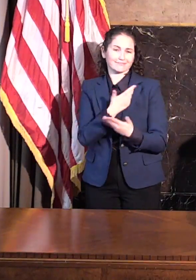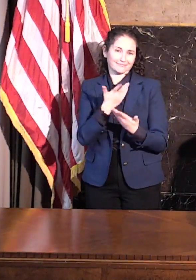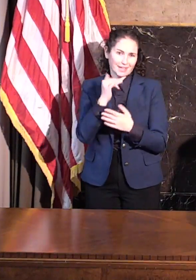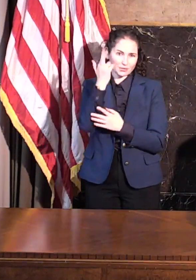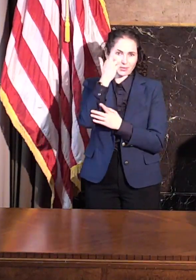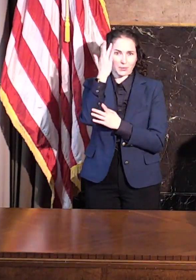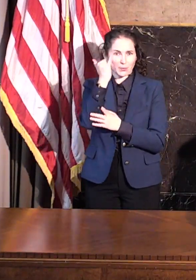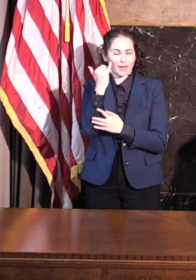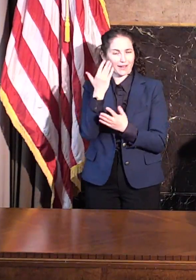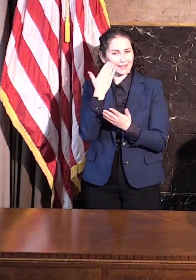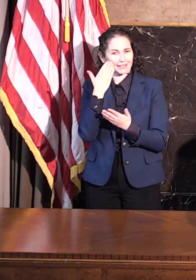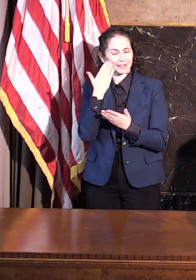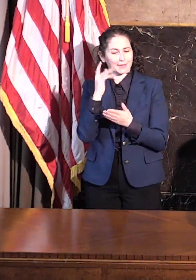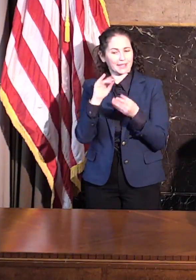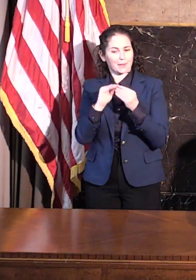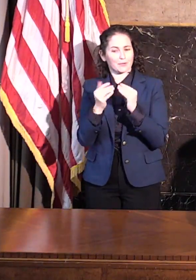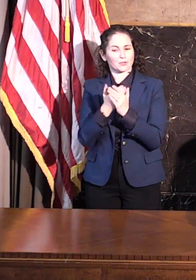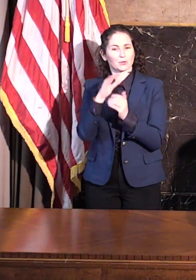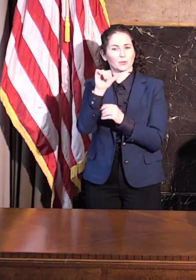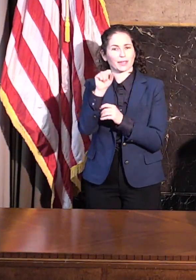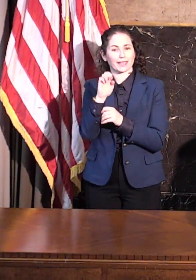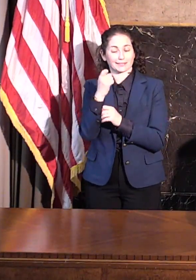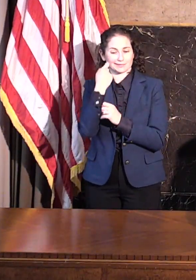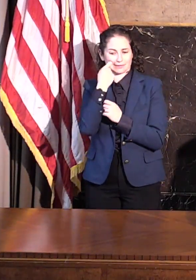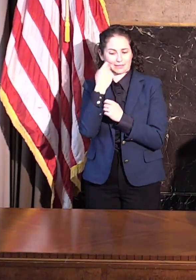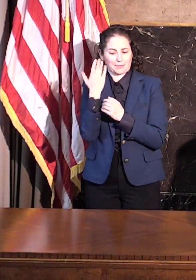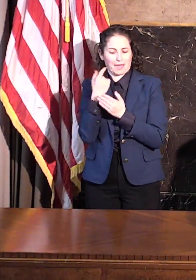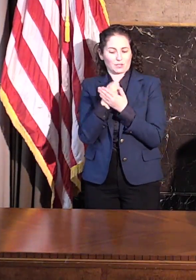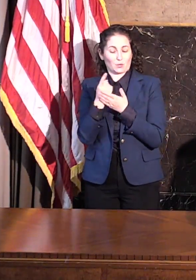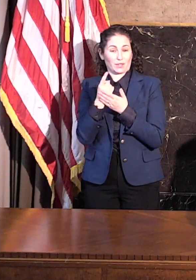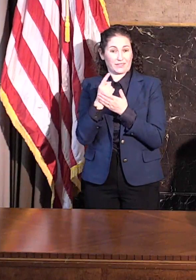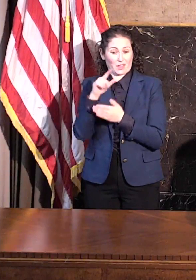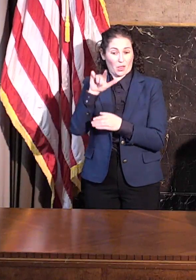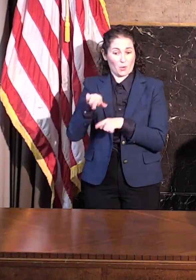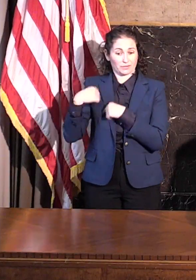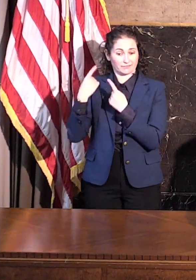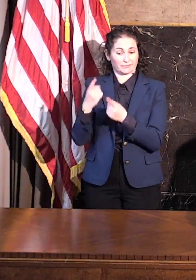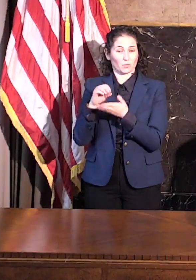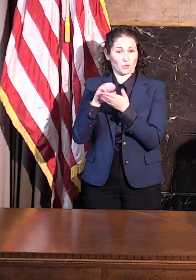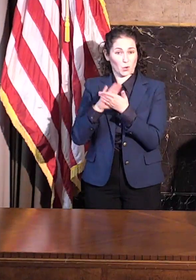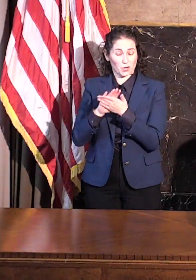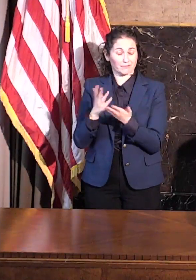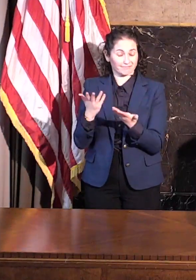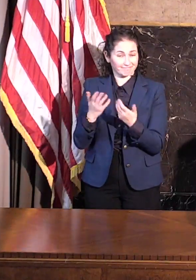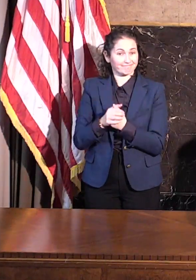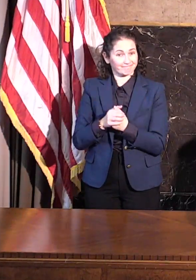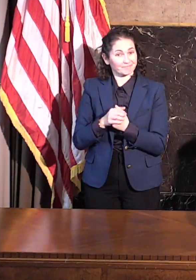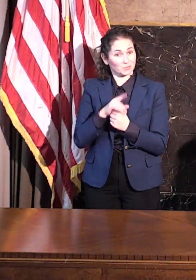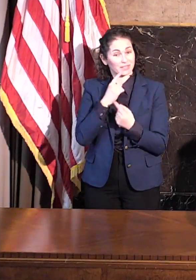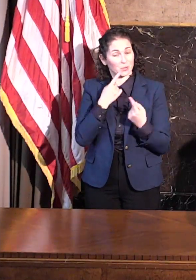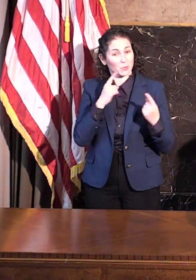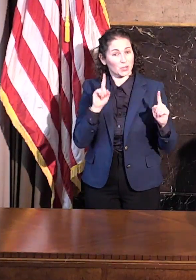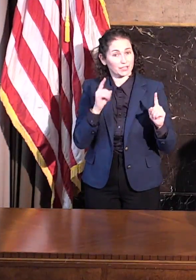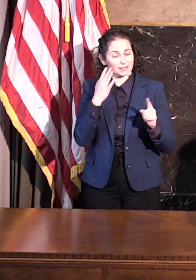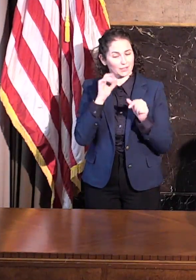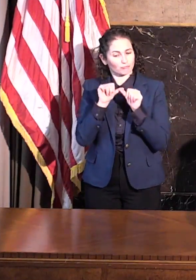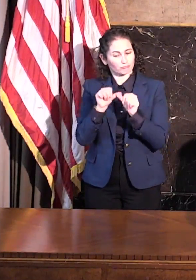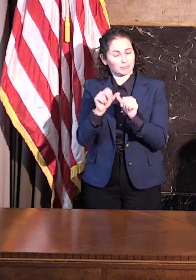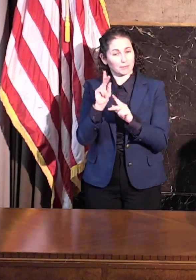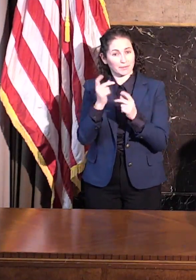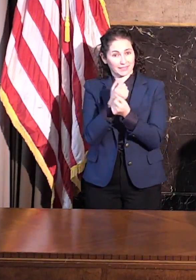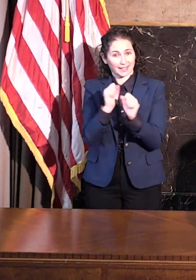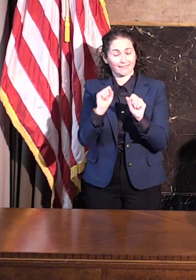individuals will signal their willingness to get vaccinated, but they want some passage